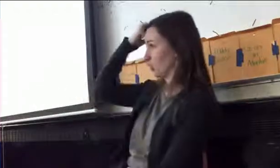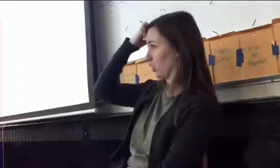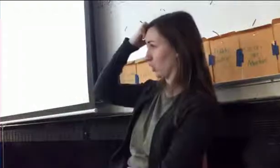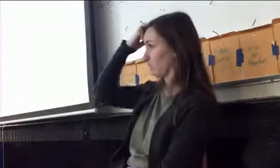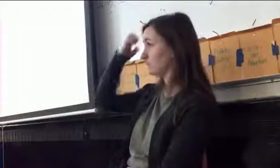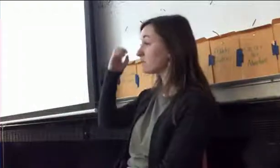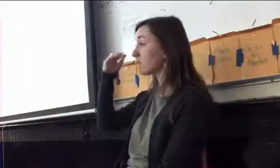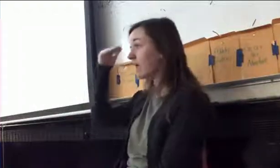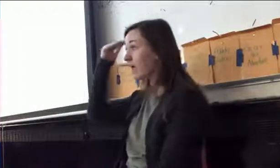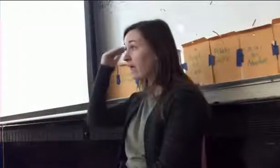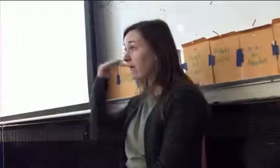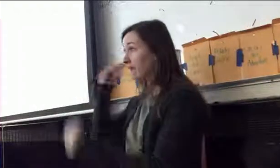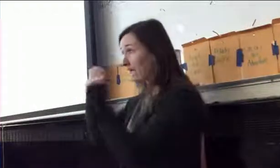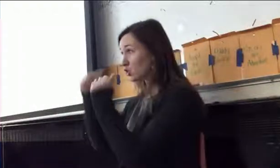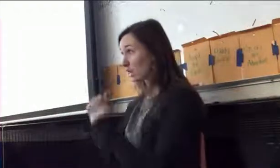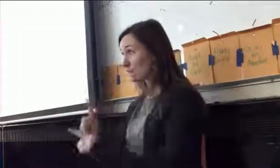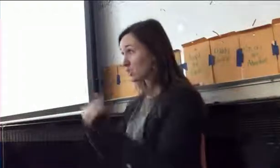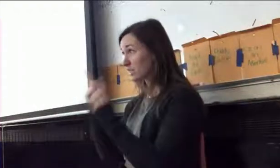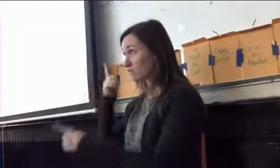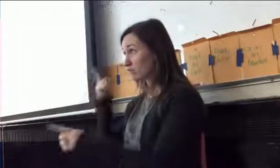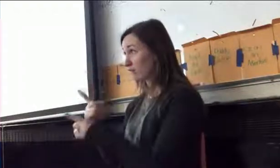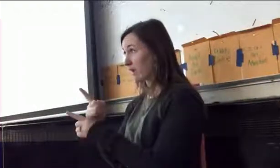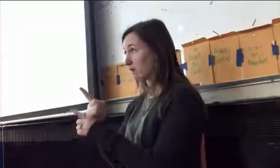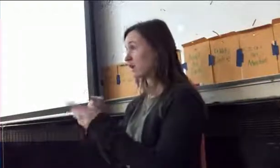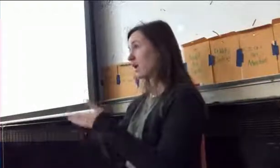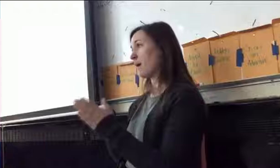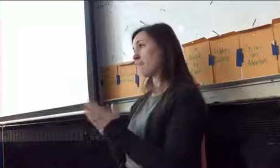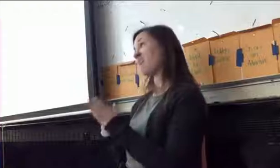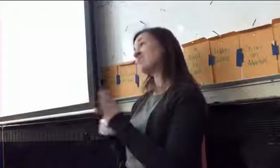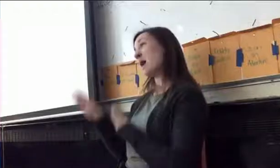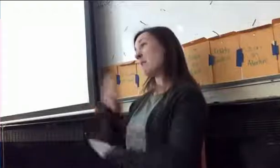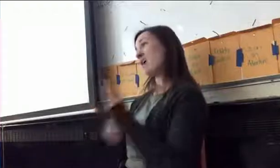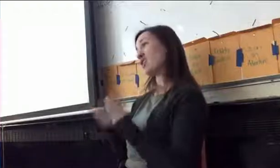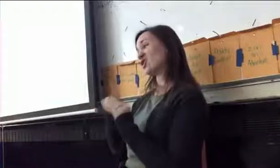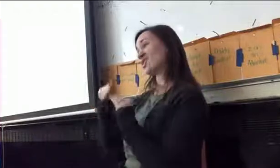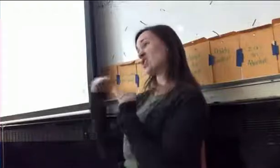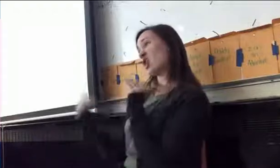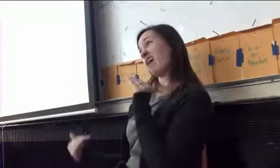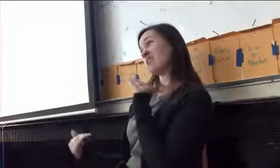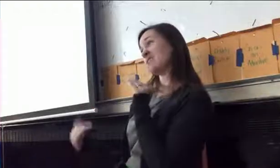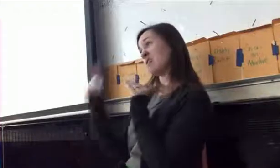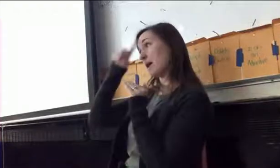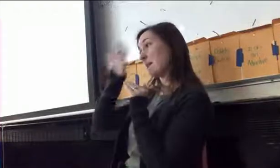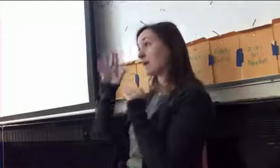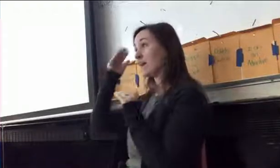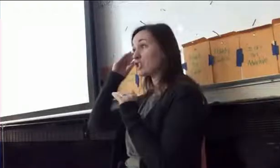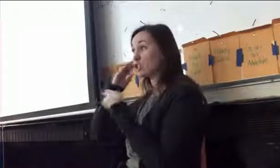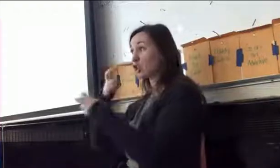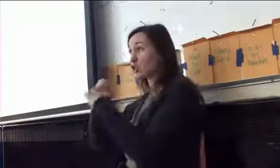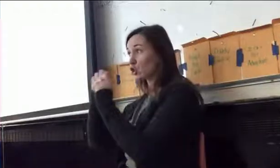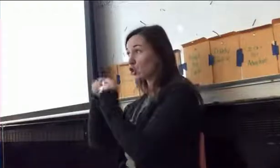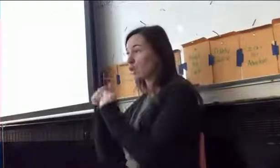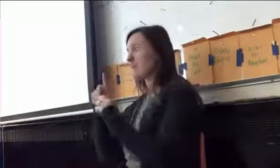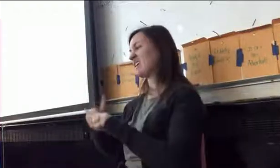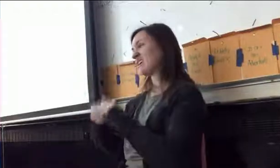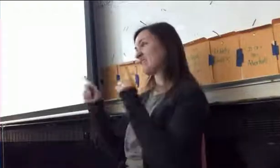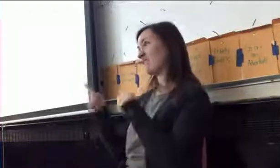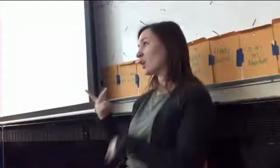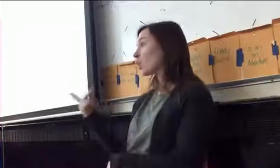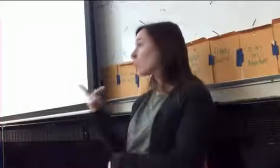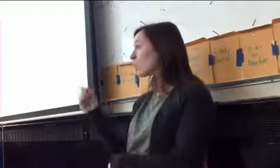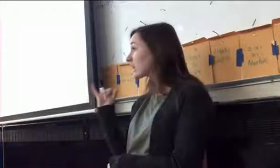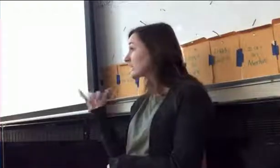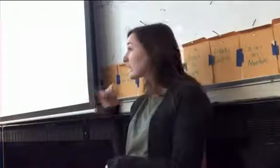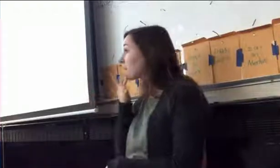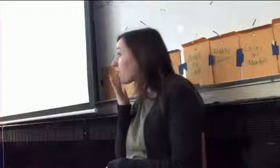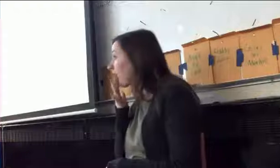is from England. Therefore, you are biologically less of a person than me because your skull shape is different. Even though we are the same